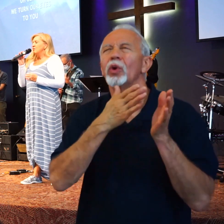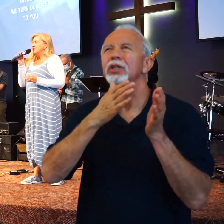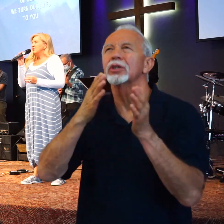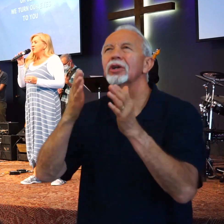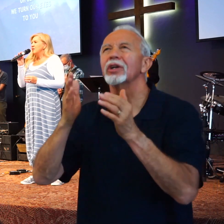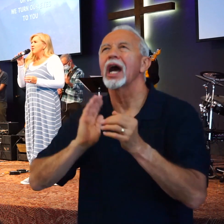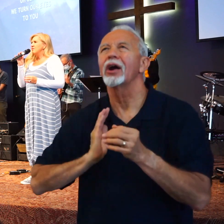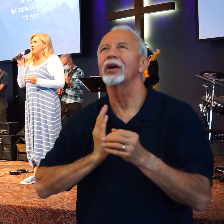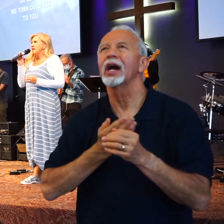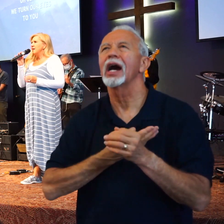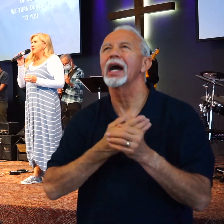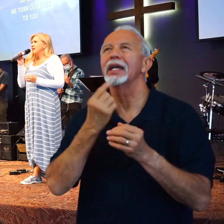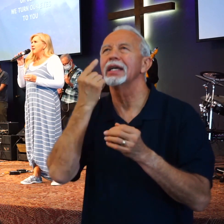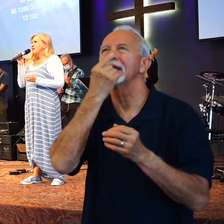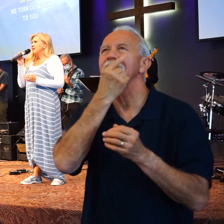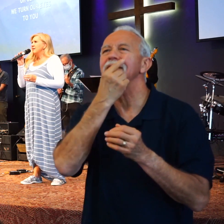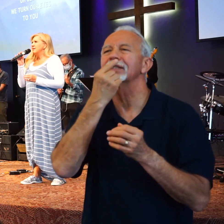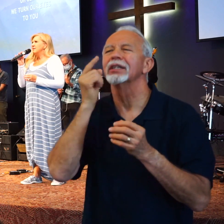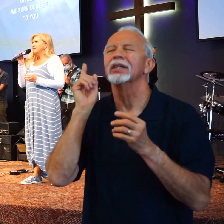we turn our